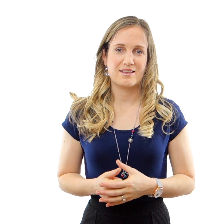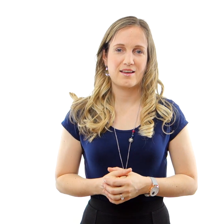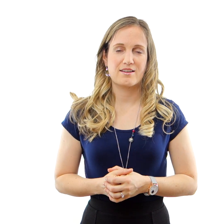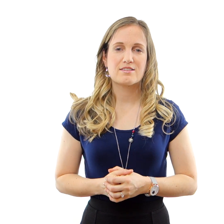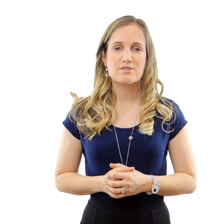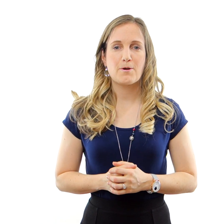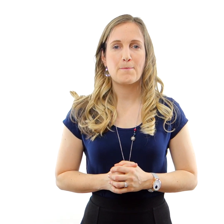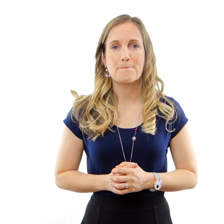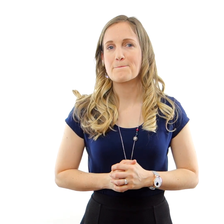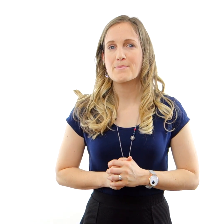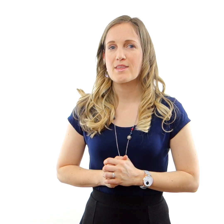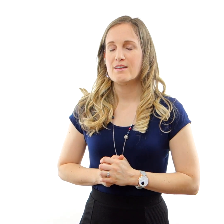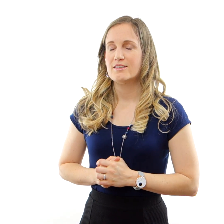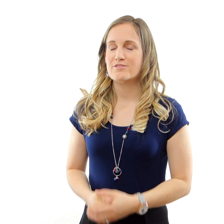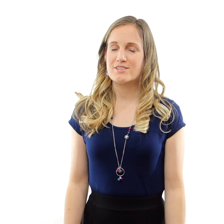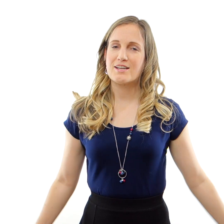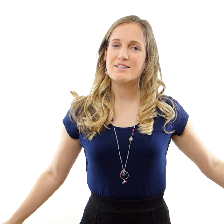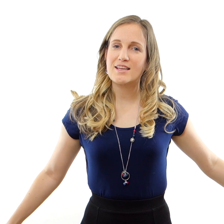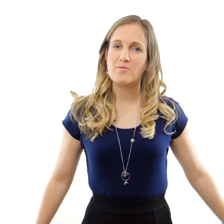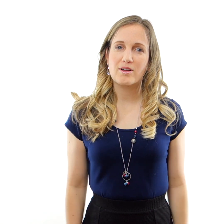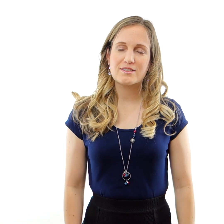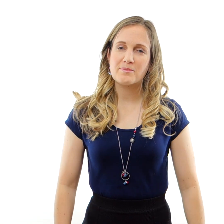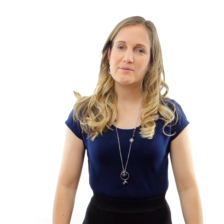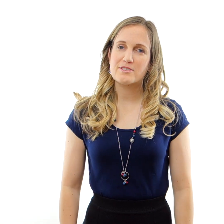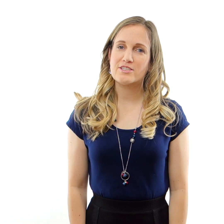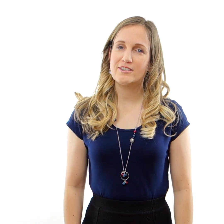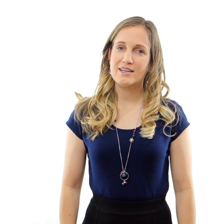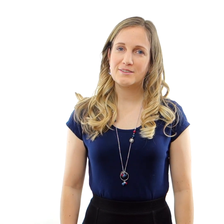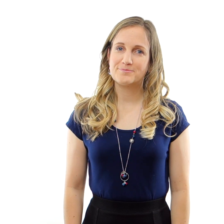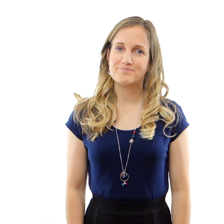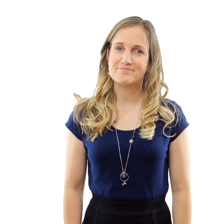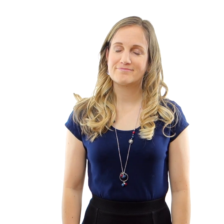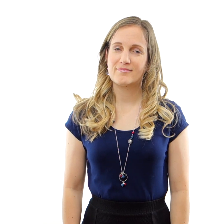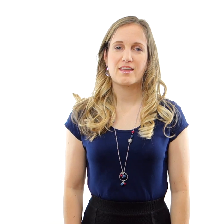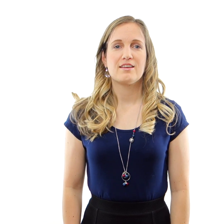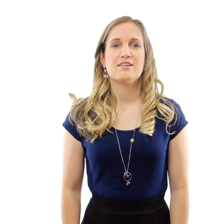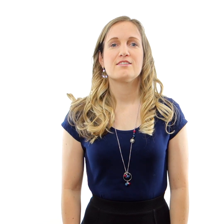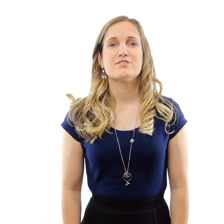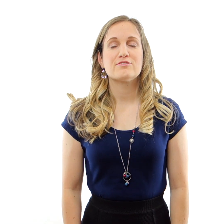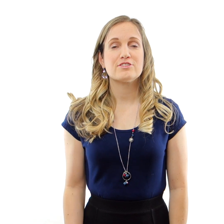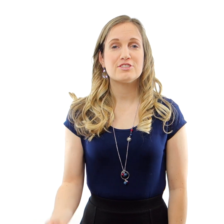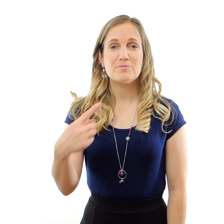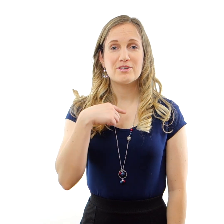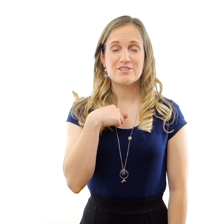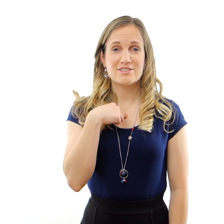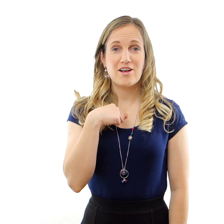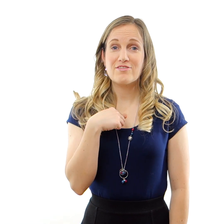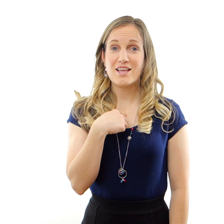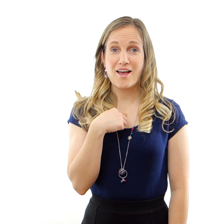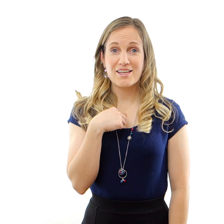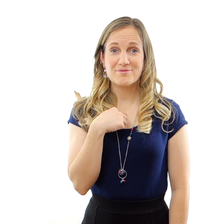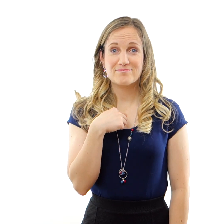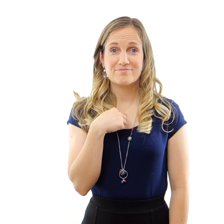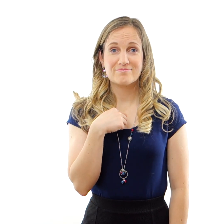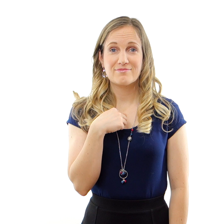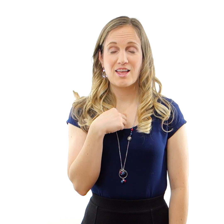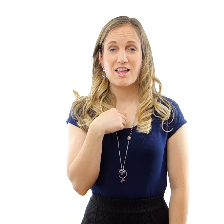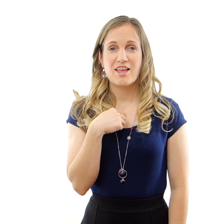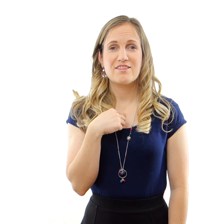that. So first sign is I want to be a missionary now. So first you point to yourself as I, and then you